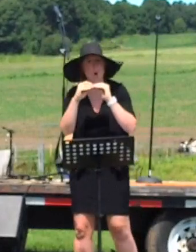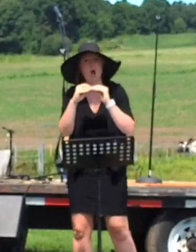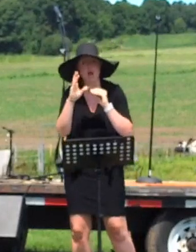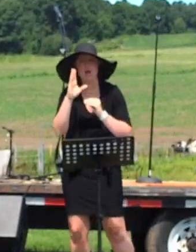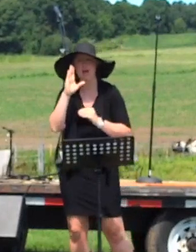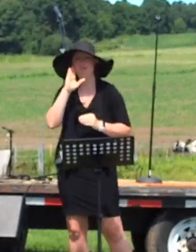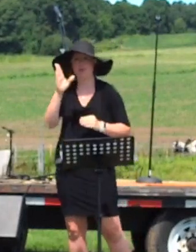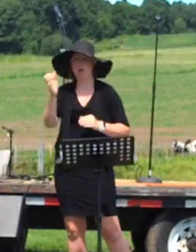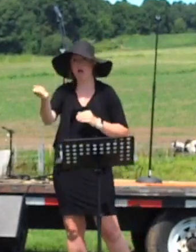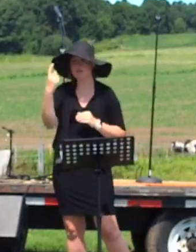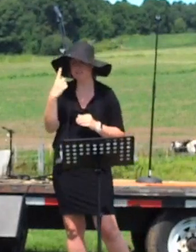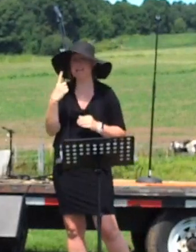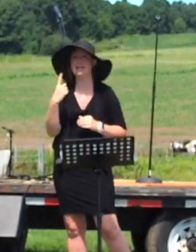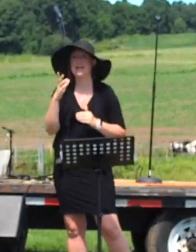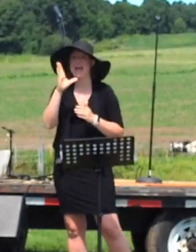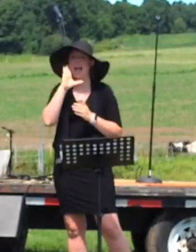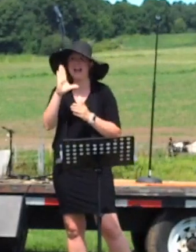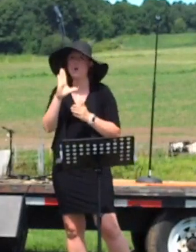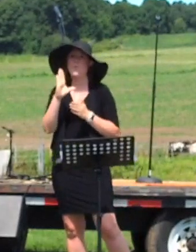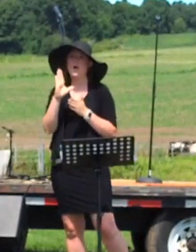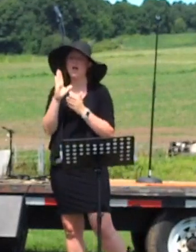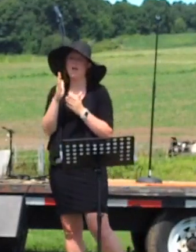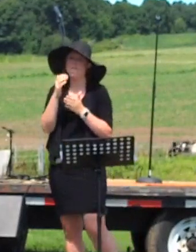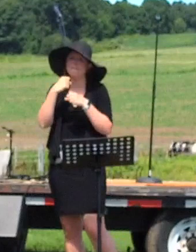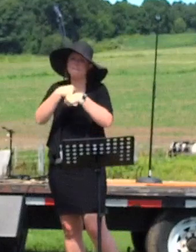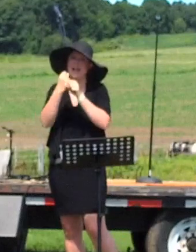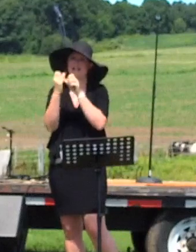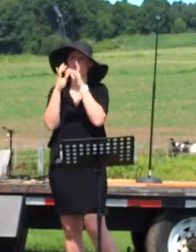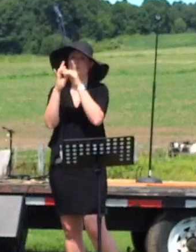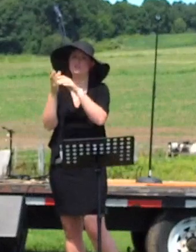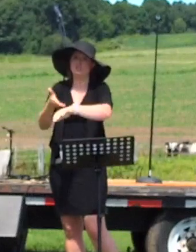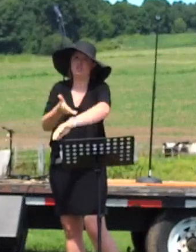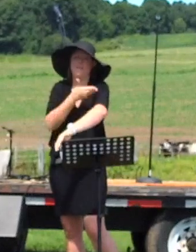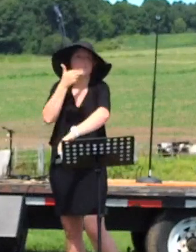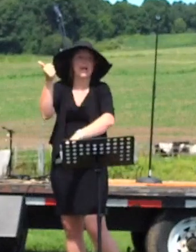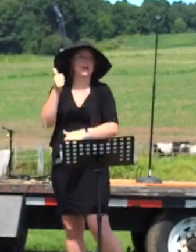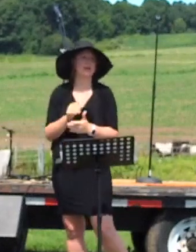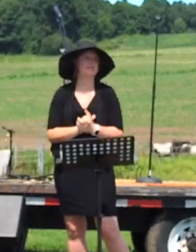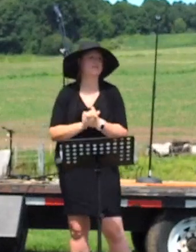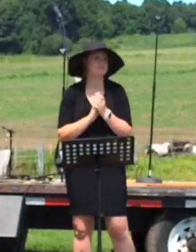that, and eventually it can bring you to a very, very healthy place.